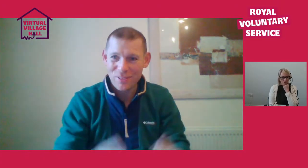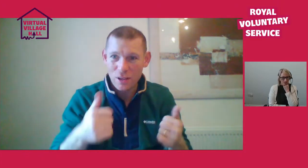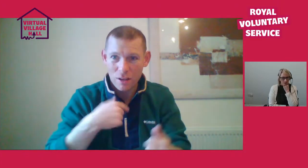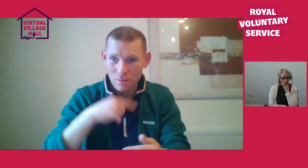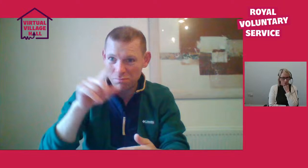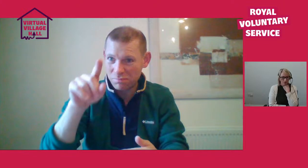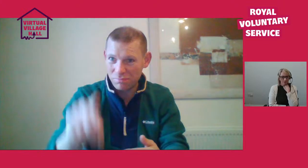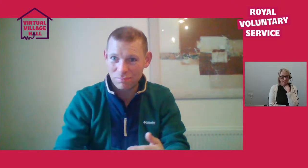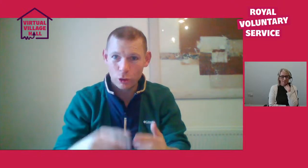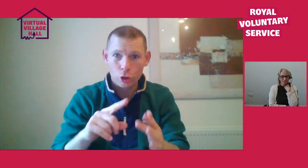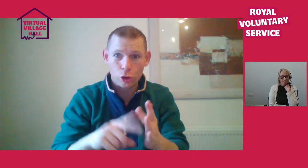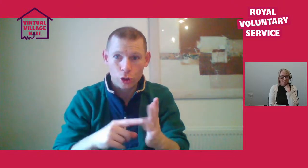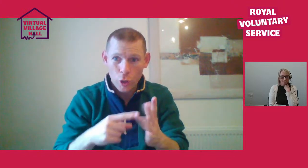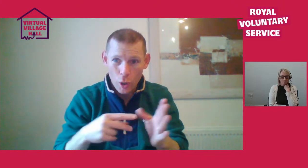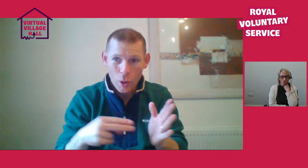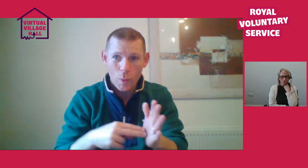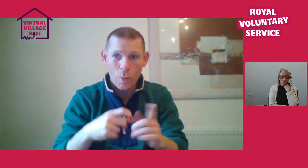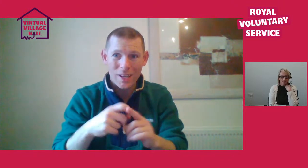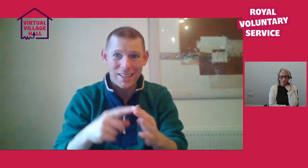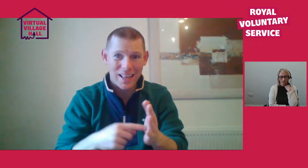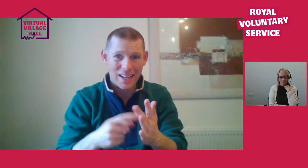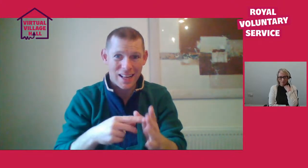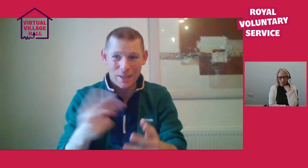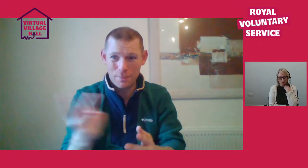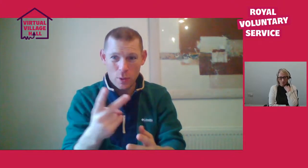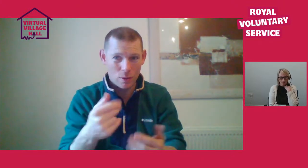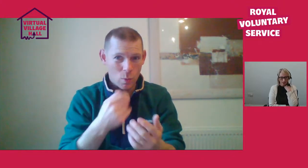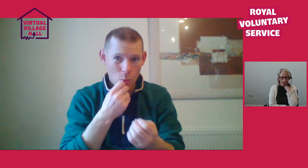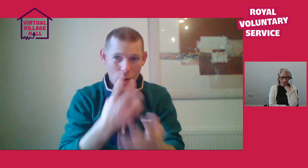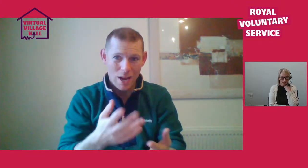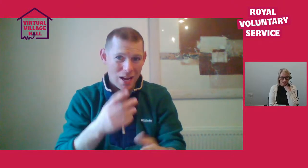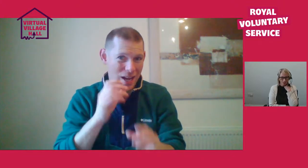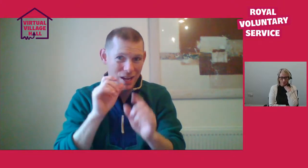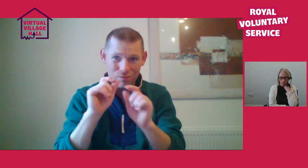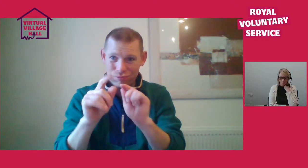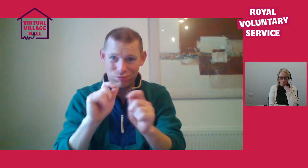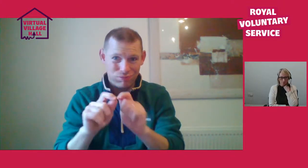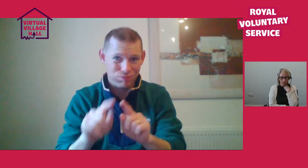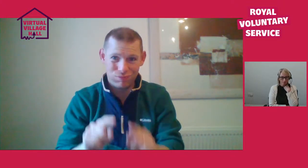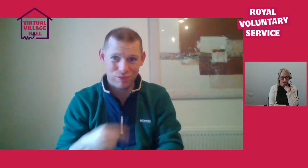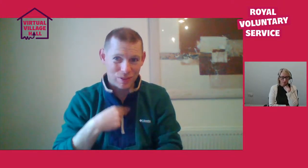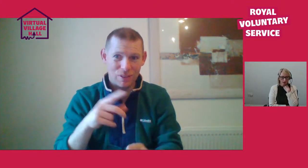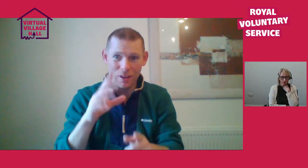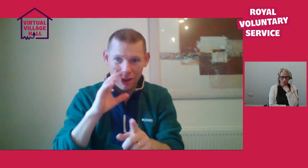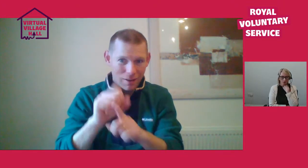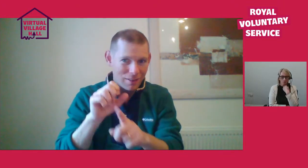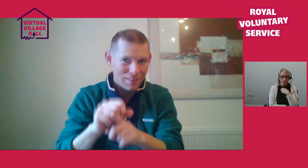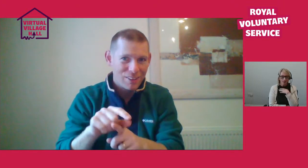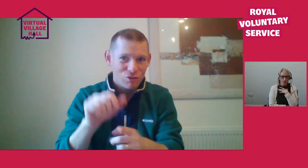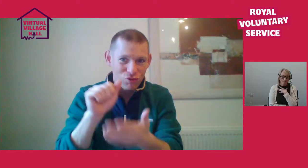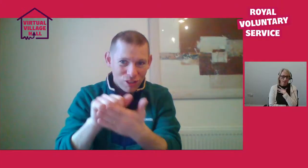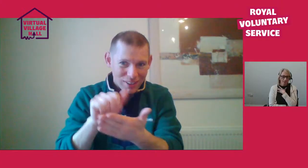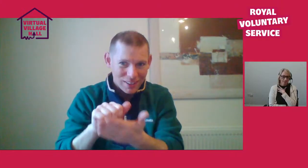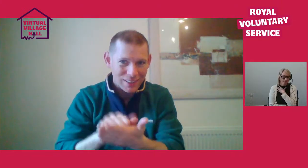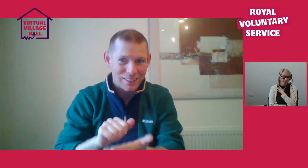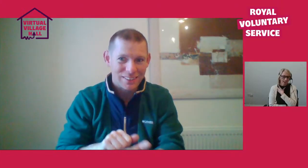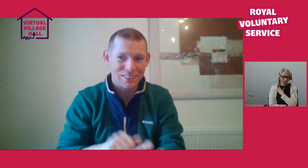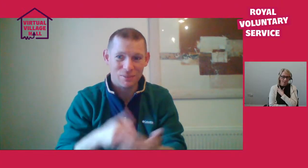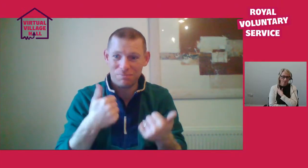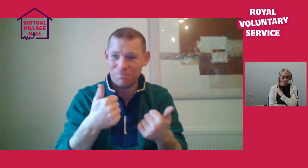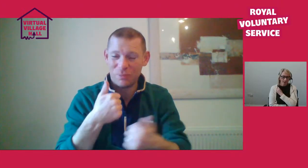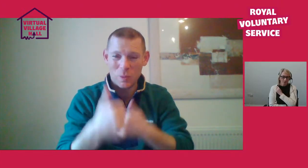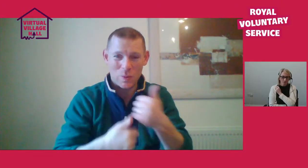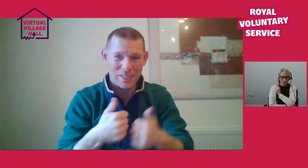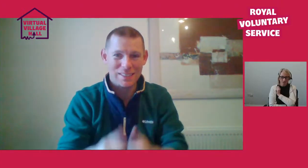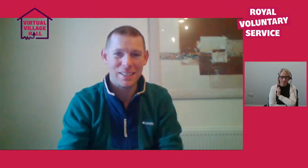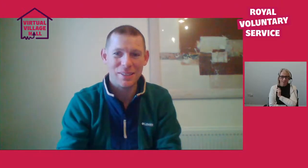Okay, well done everyone. Most of you seem to get them. Joan, Kellyanne, you're both doing really, really well. All the comments are coming. You're definitely getting